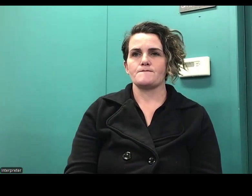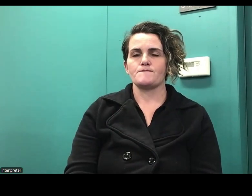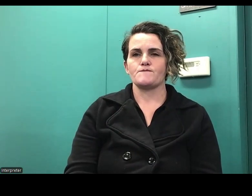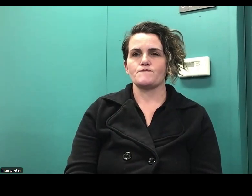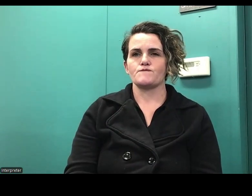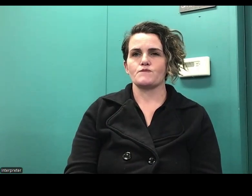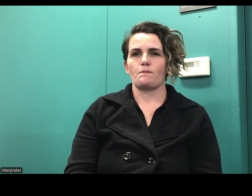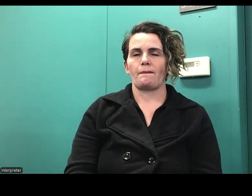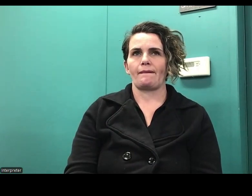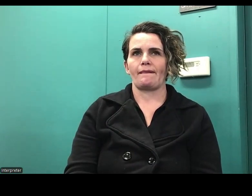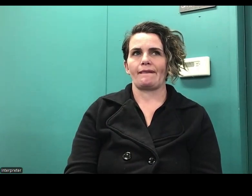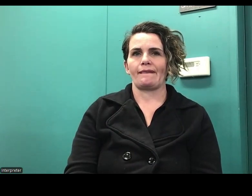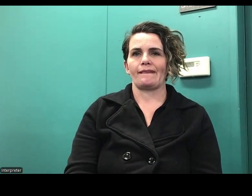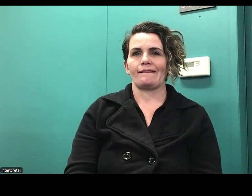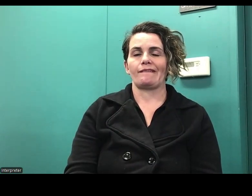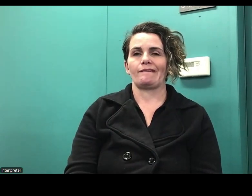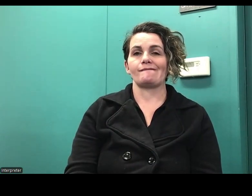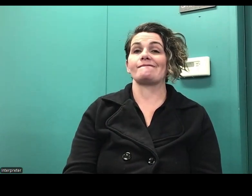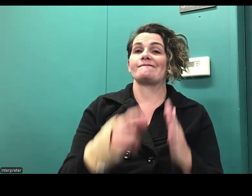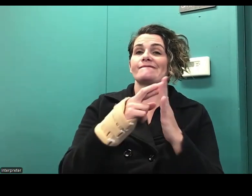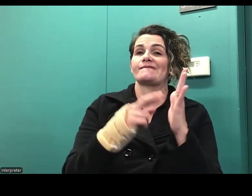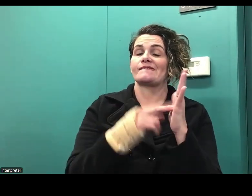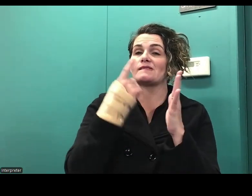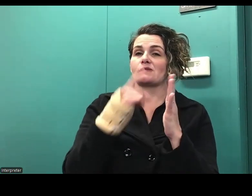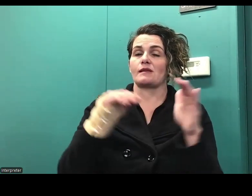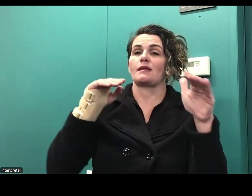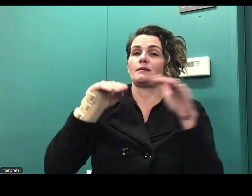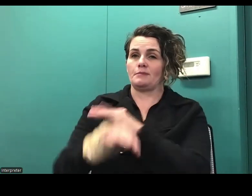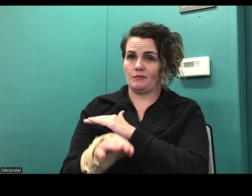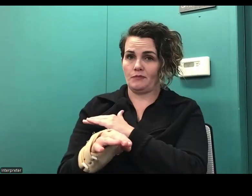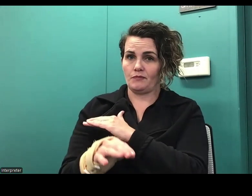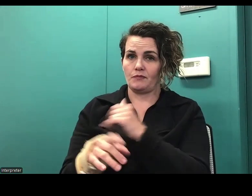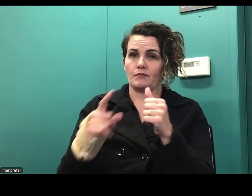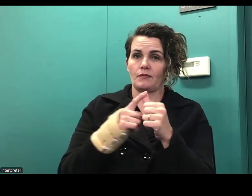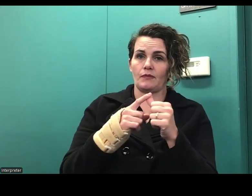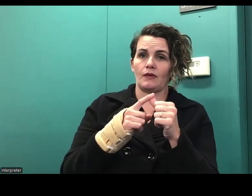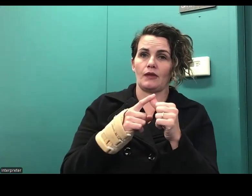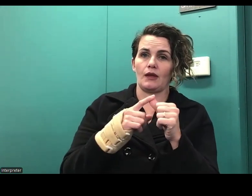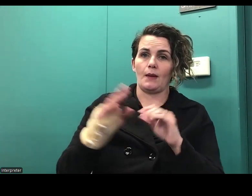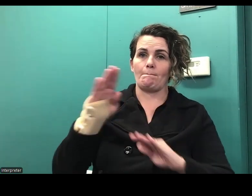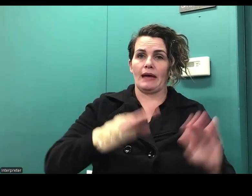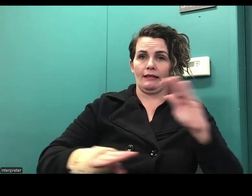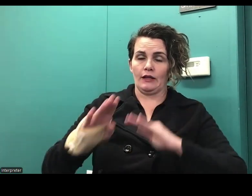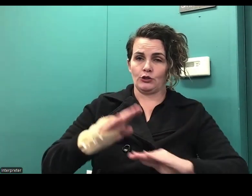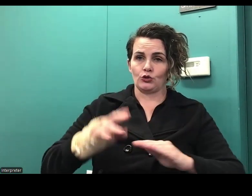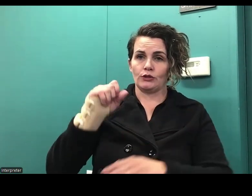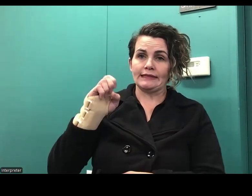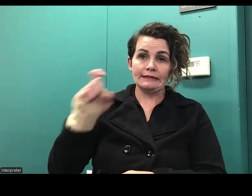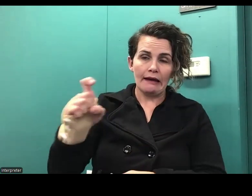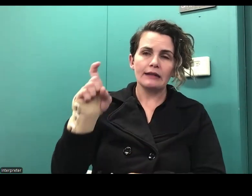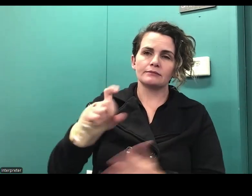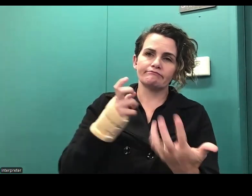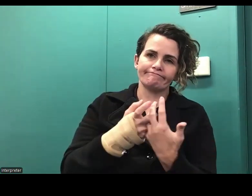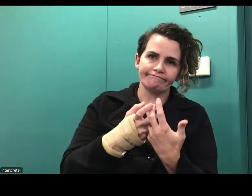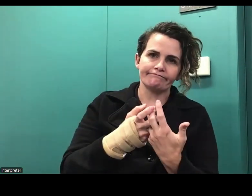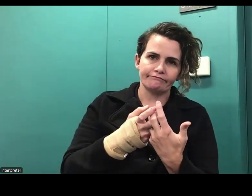Were you able to see? Oh, never mind. Okay, conditions. Your biological sex have to correspond with the space, or you have